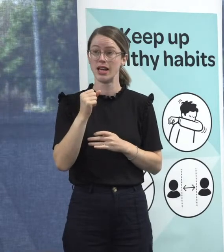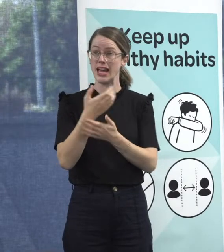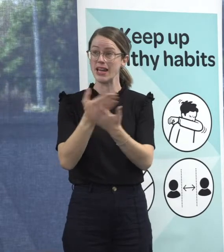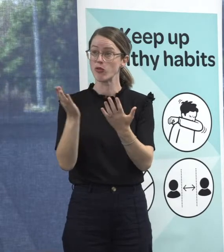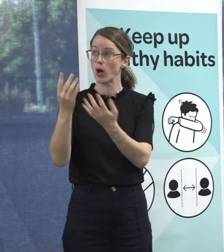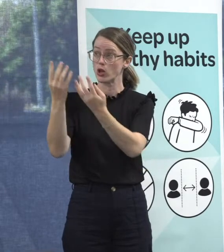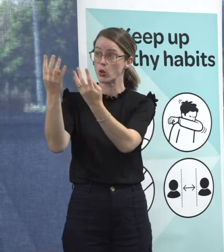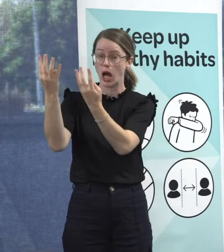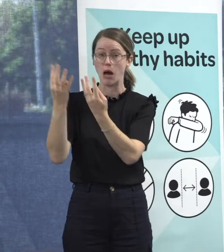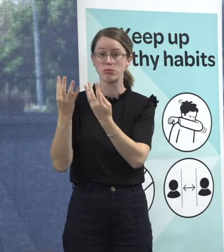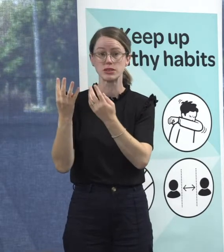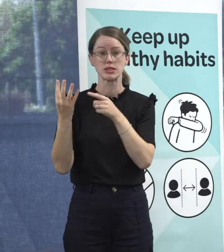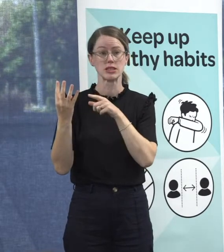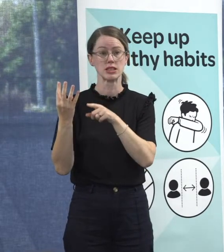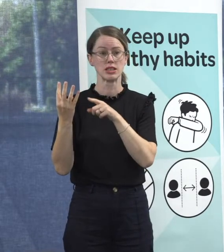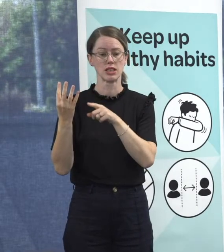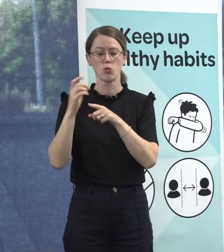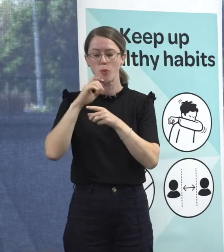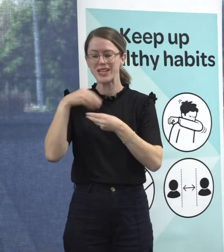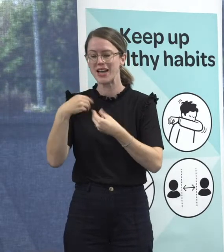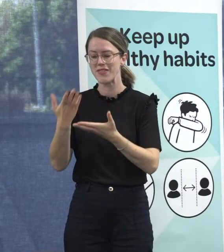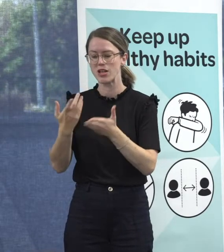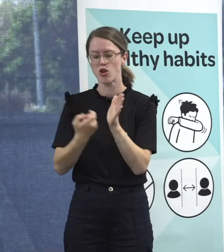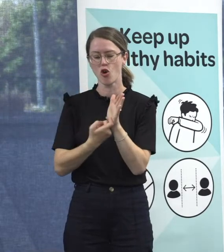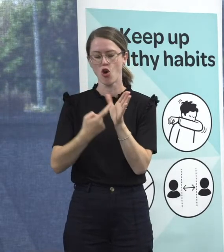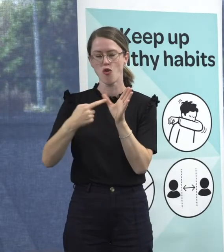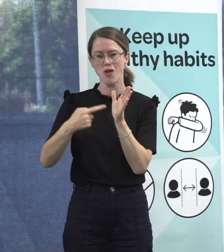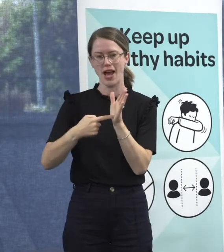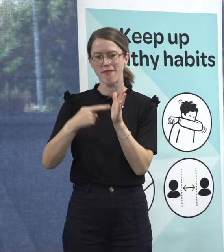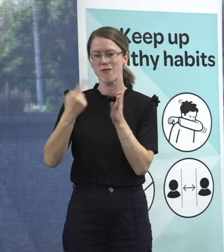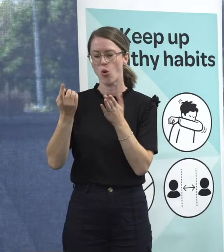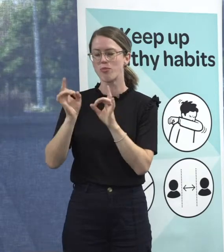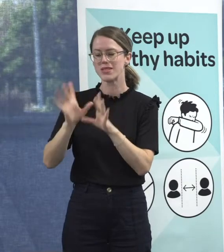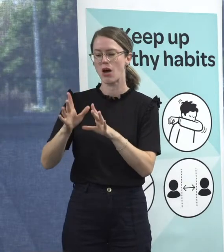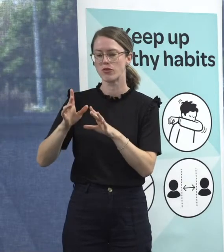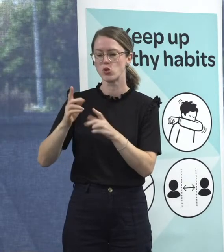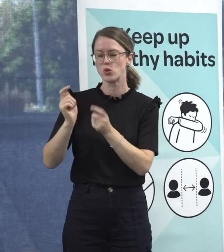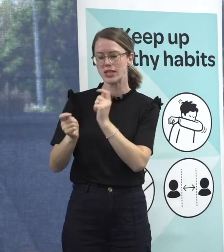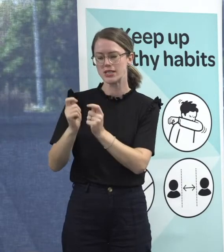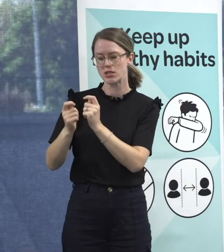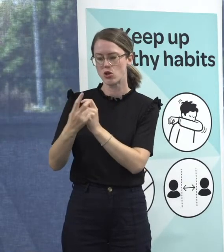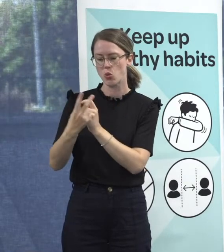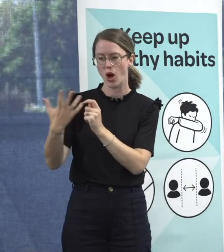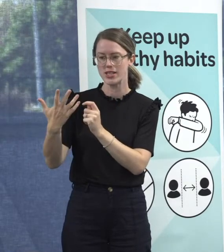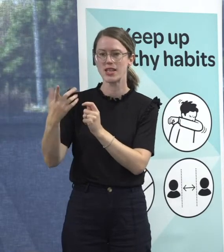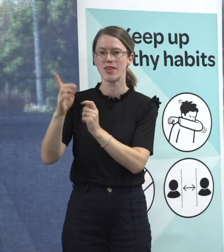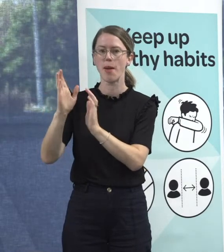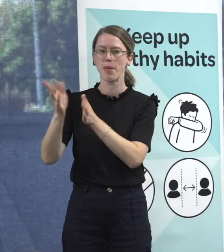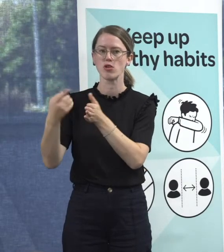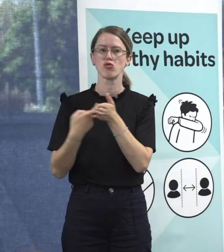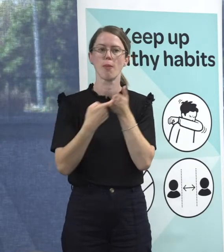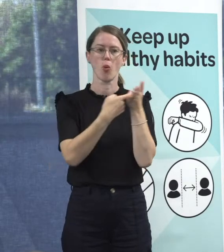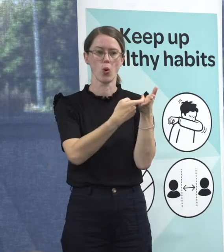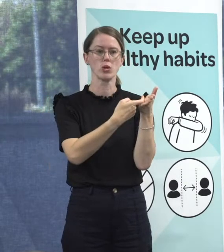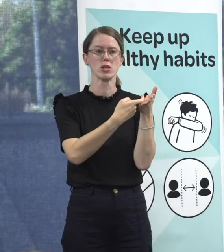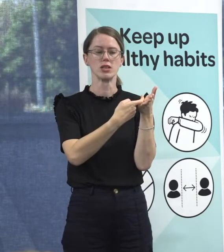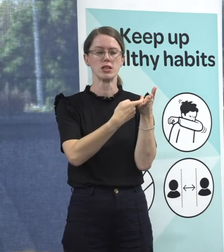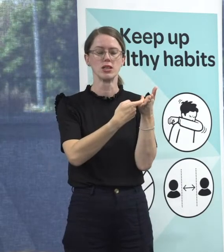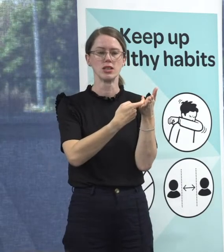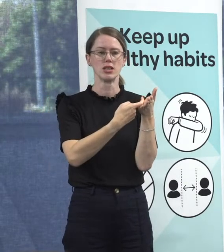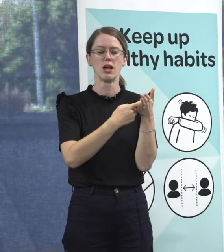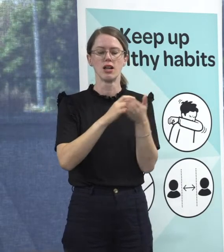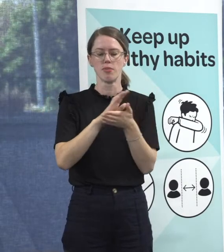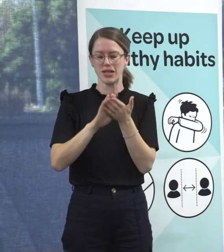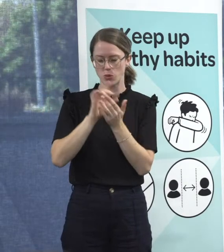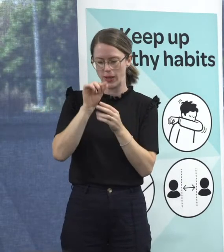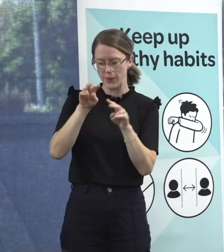in to be provided with rapid antigen tests, to do the testing twice, and to report that test result. And then, of course, we can keep